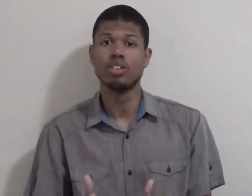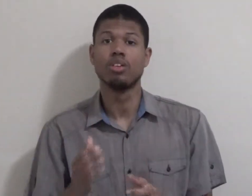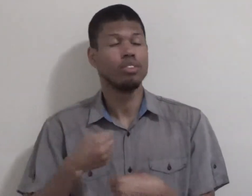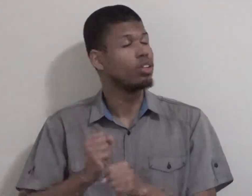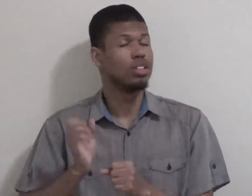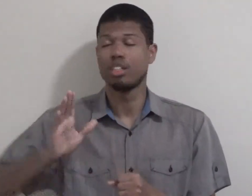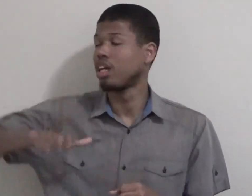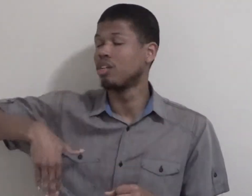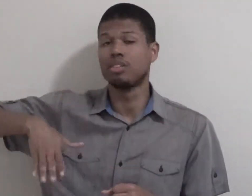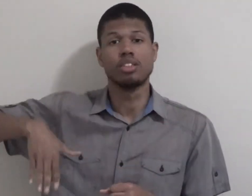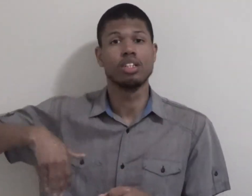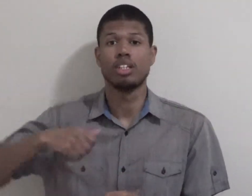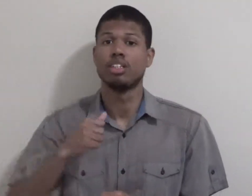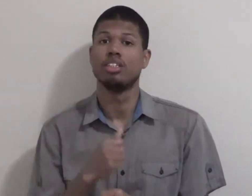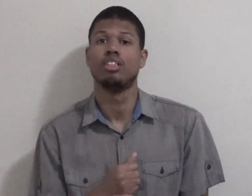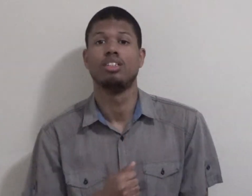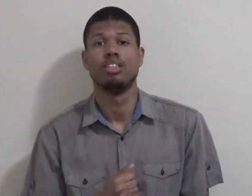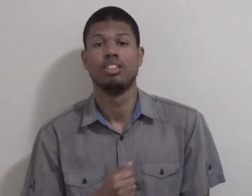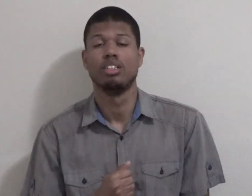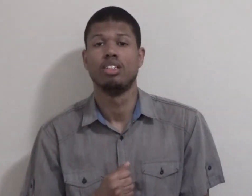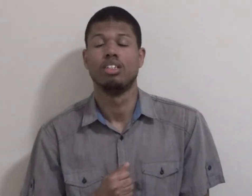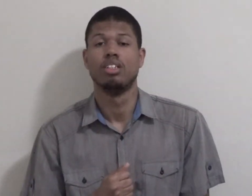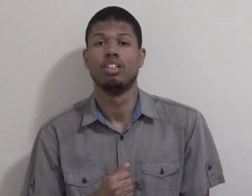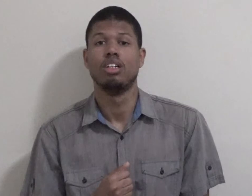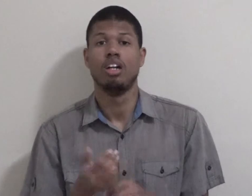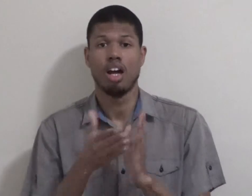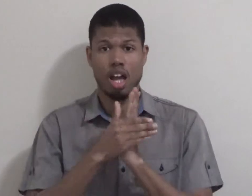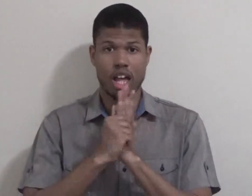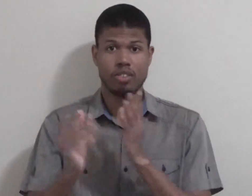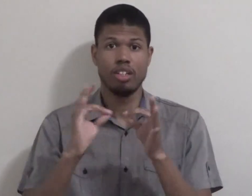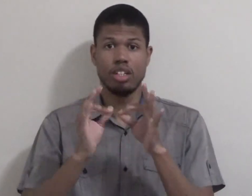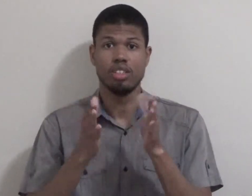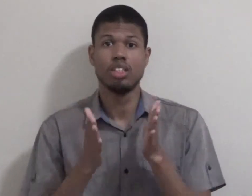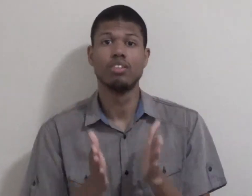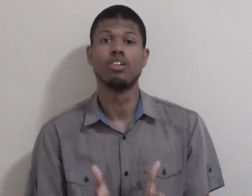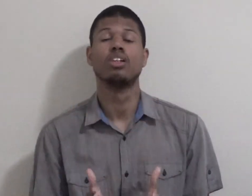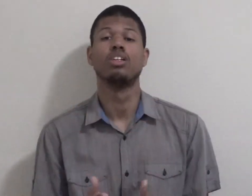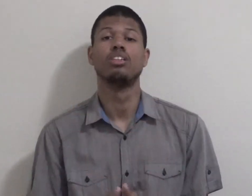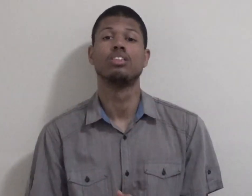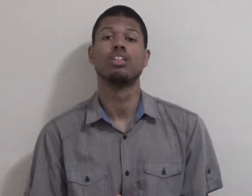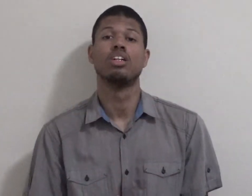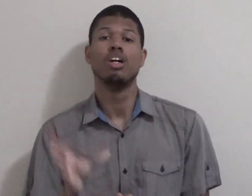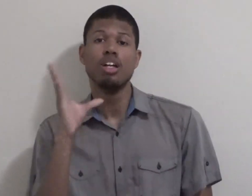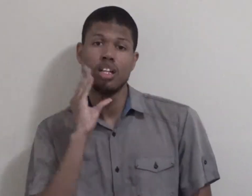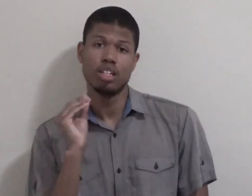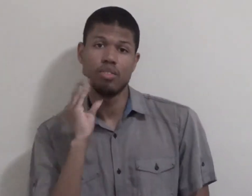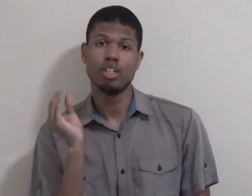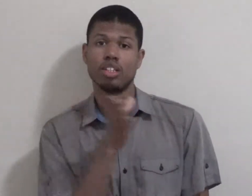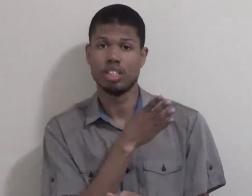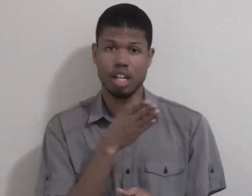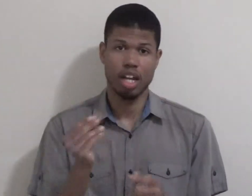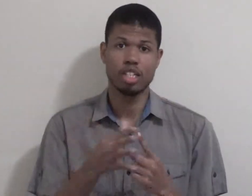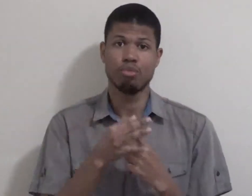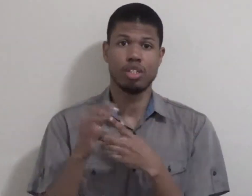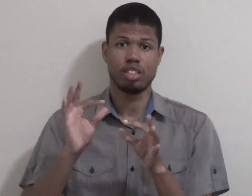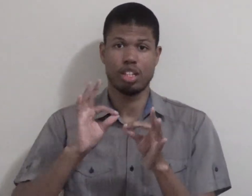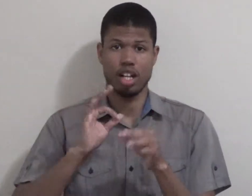interpreters need experience as well as specialized training, and that experience must come